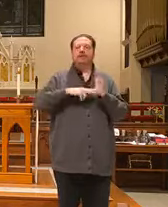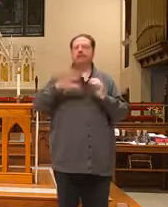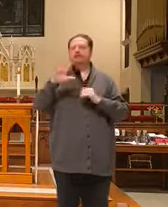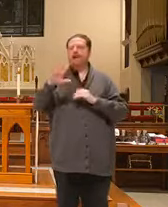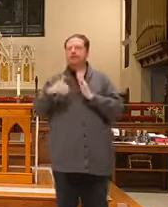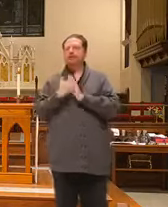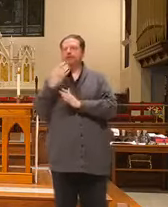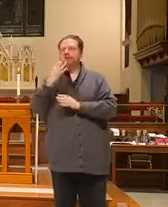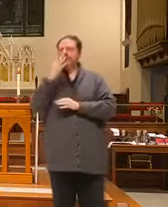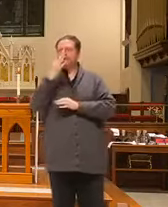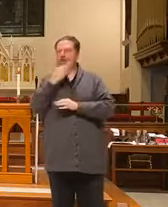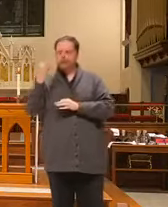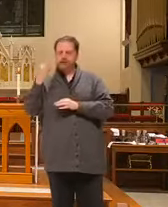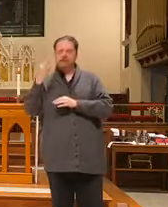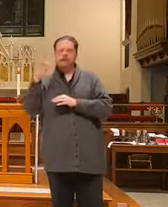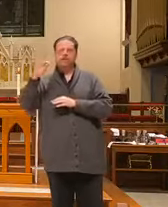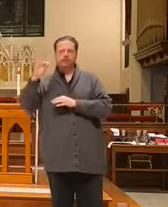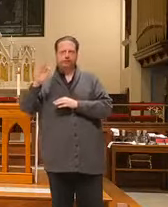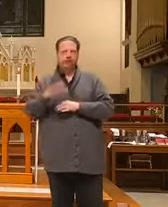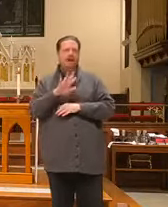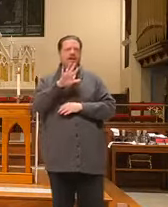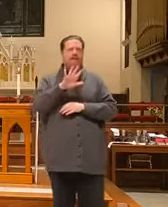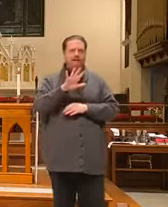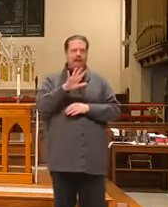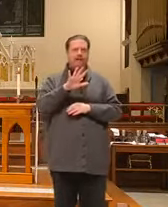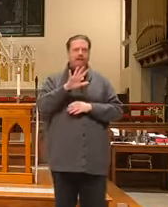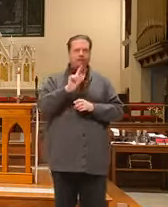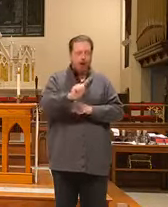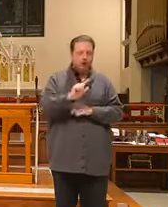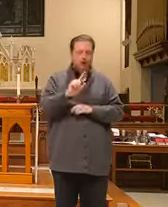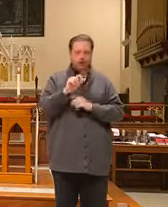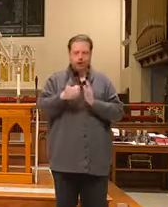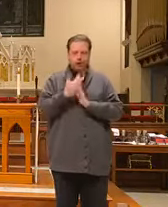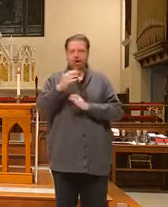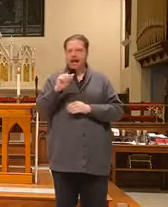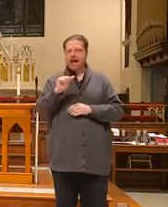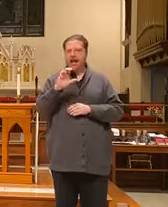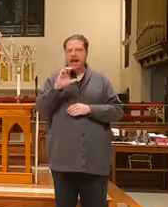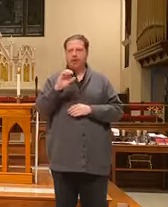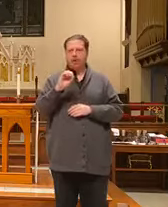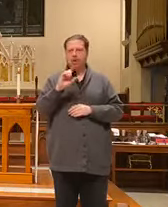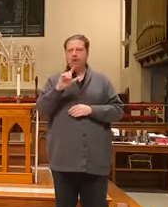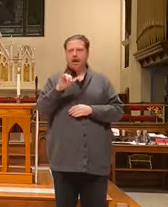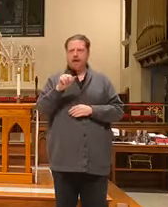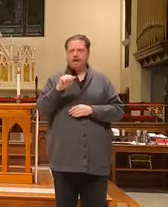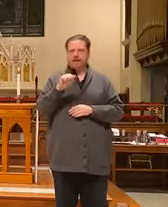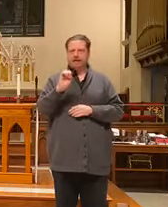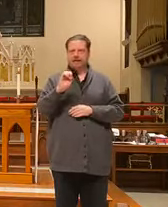Eucharistic ministers, and one new acolyte. So if those people can stand, I just want to give you guys a shout out.